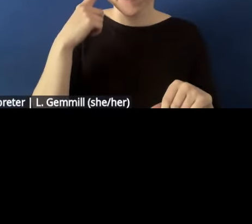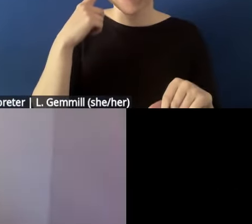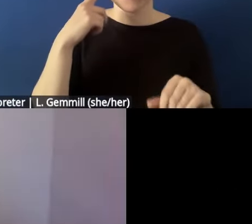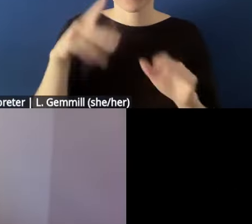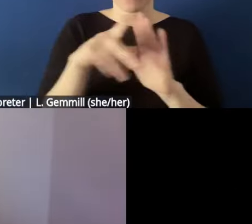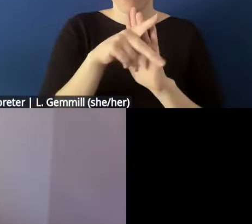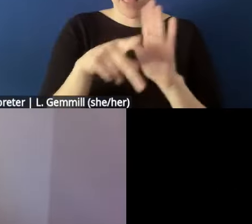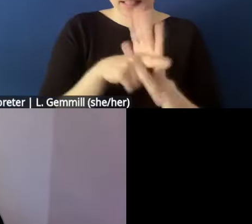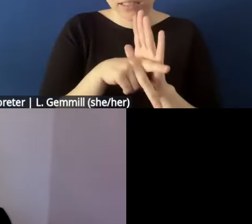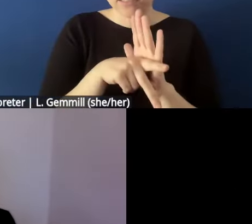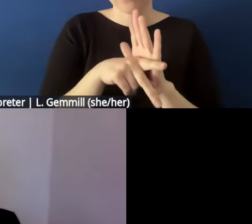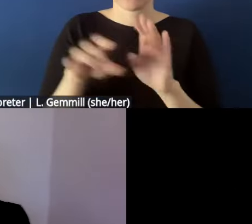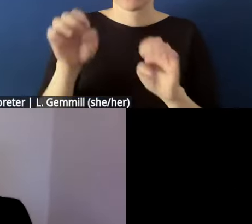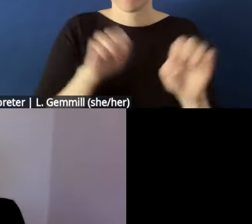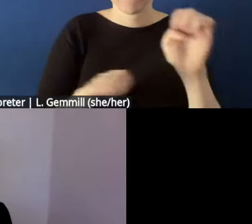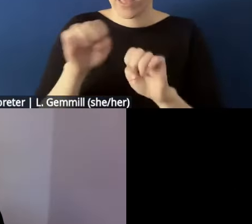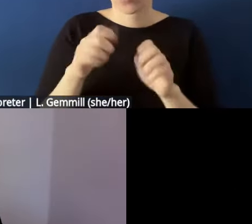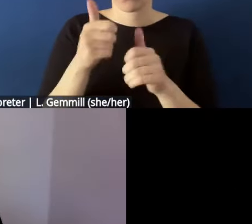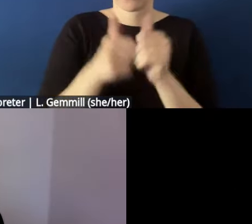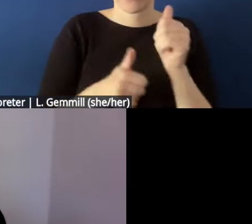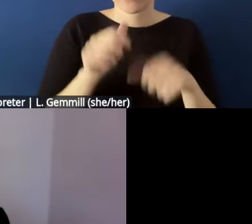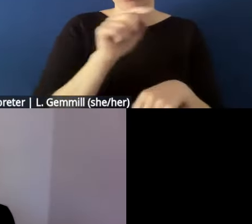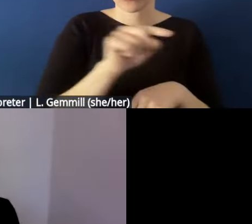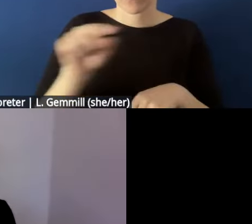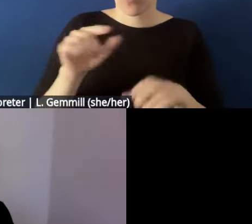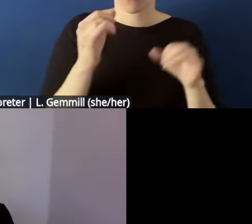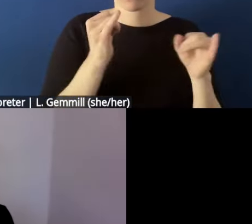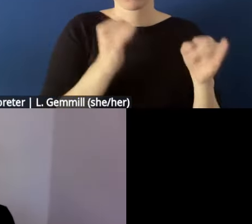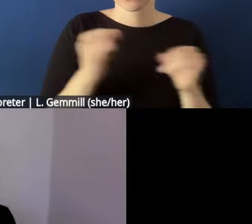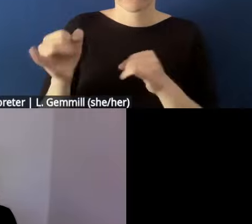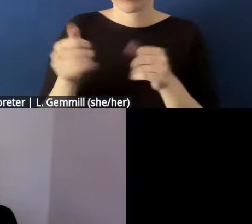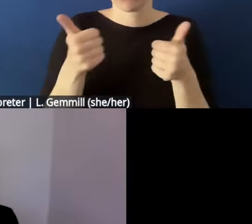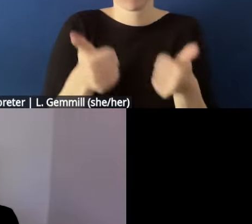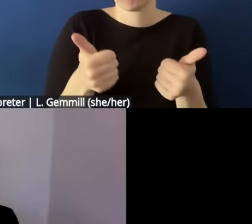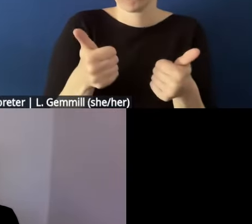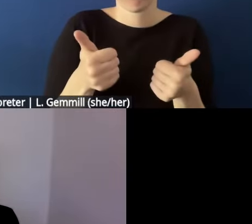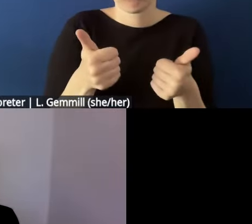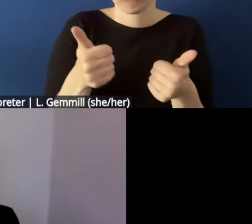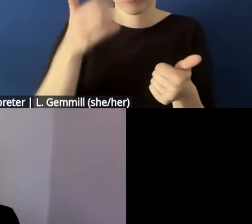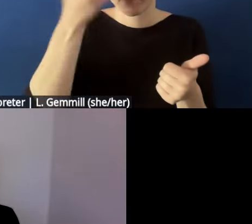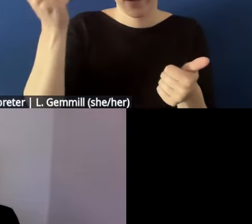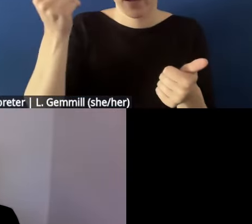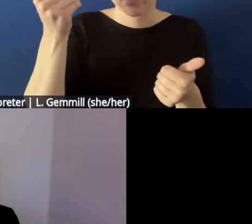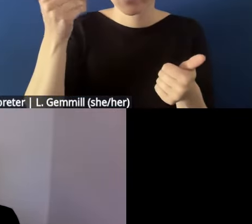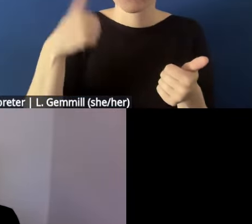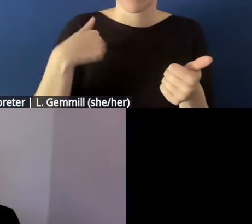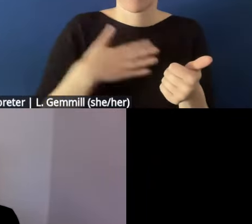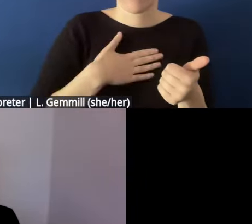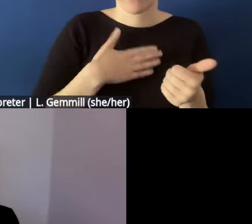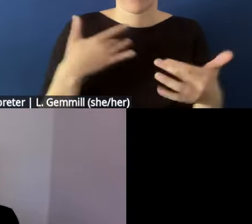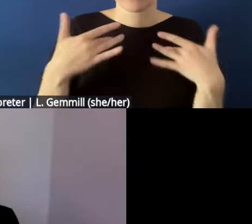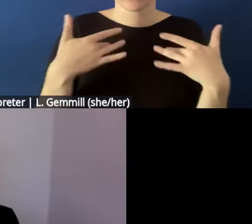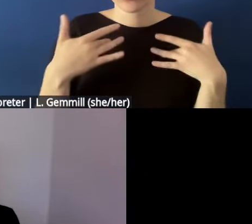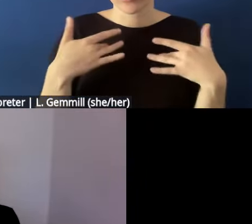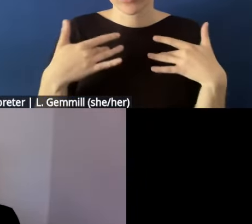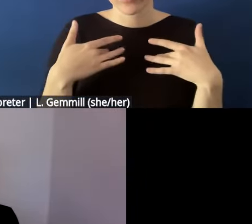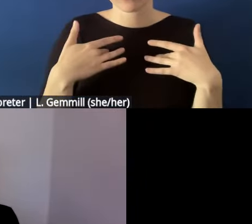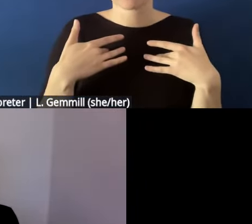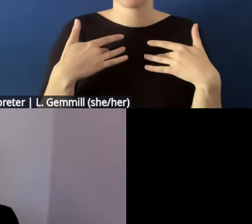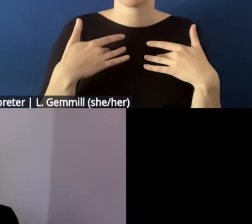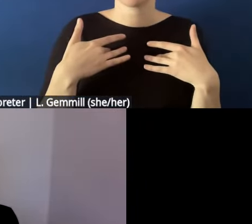of evaluating each of those individually is good, because what my concern